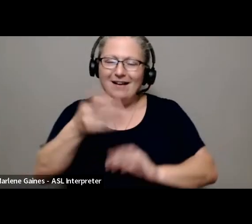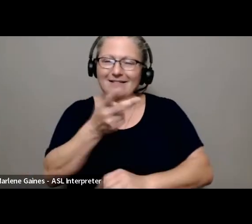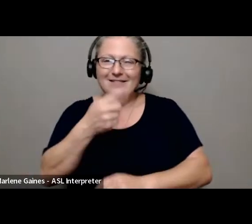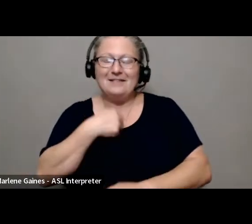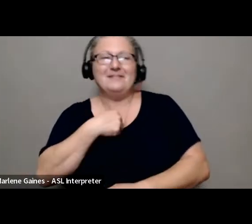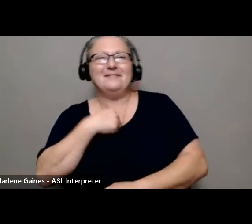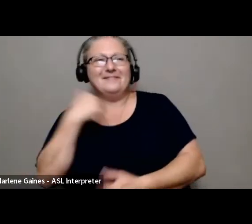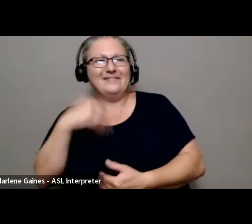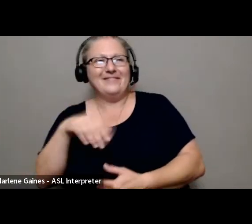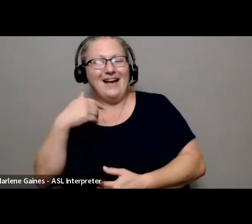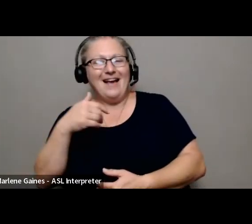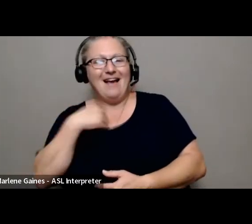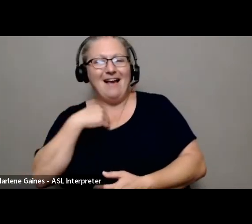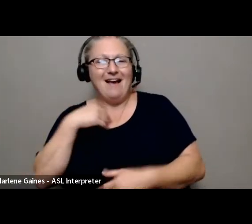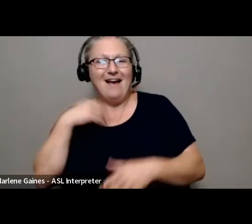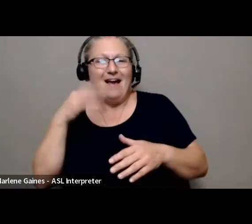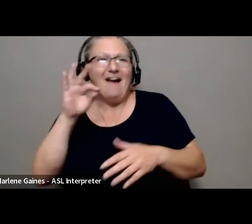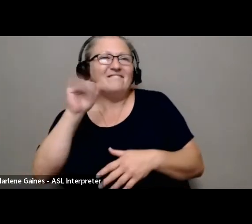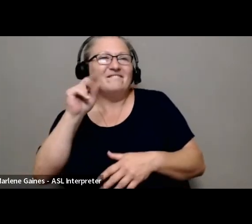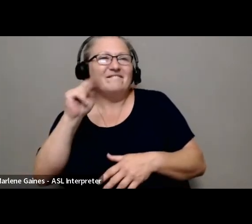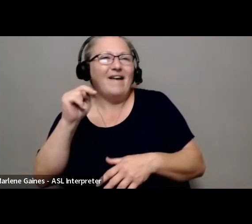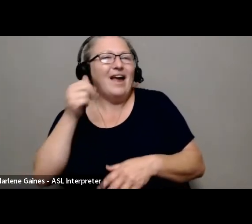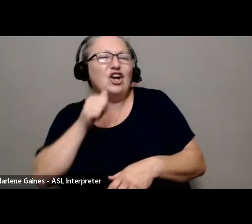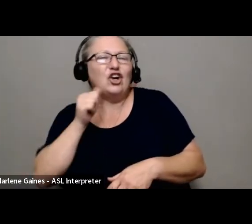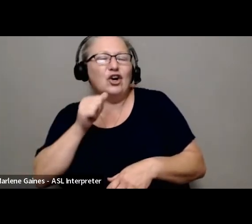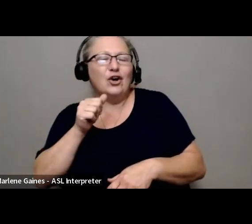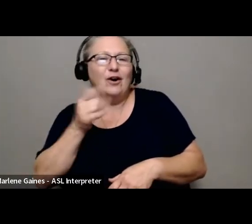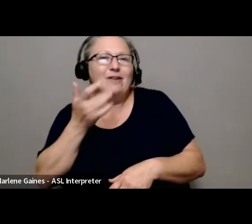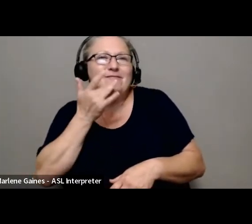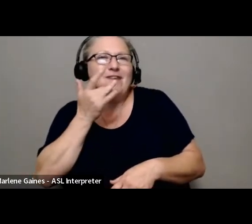like fangirling over here. So